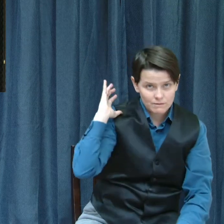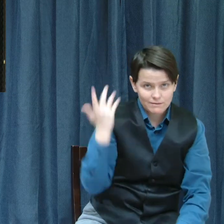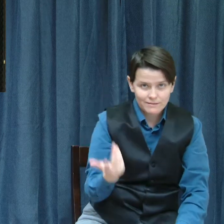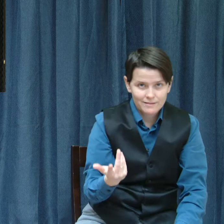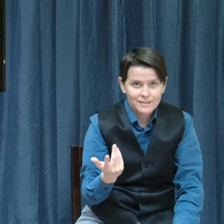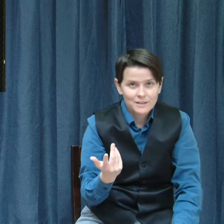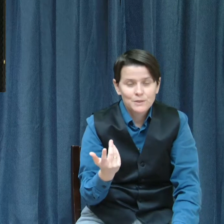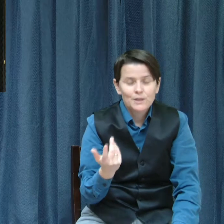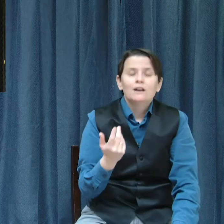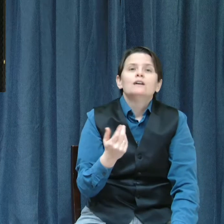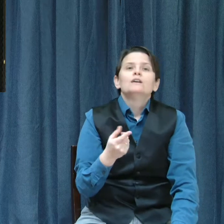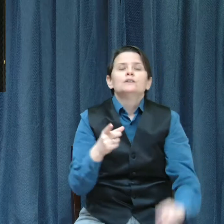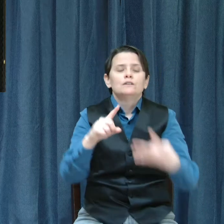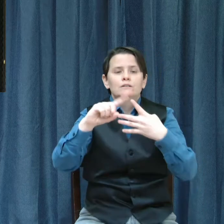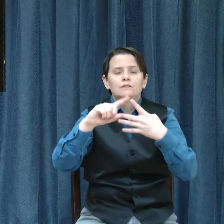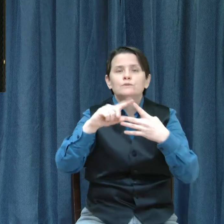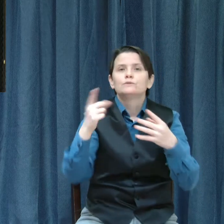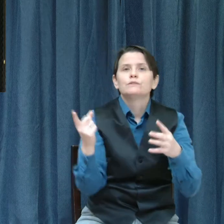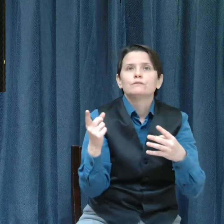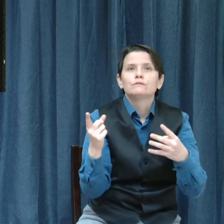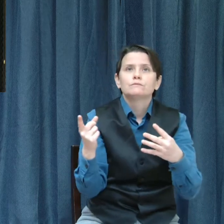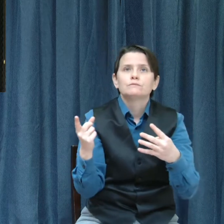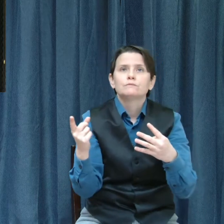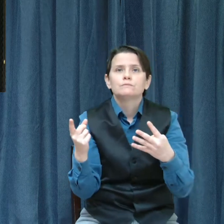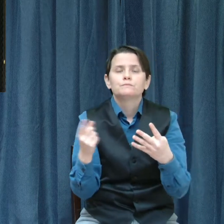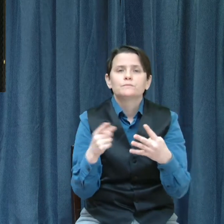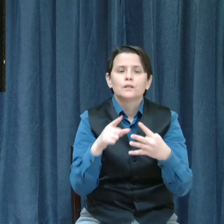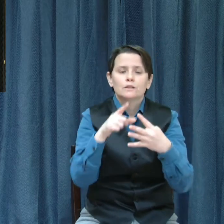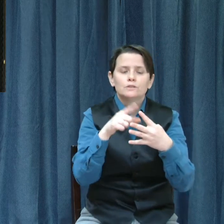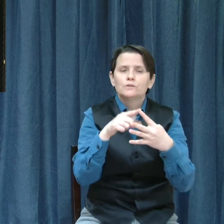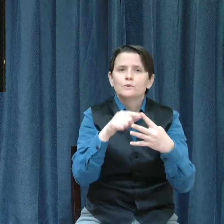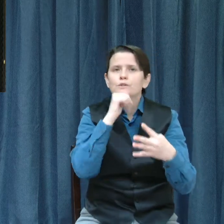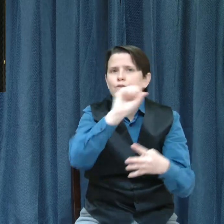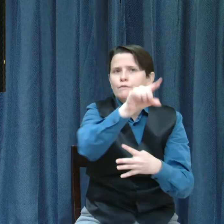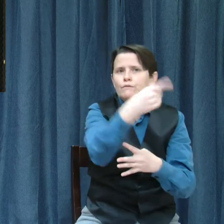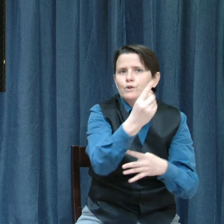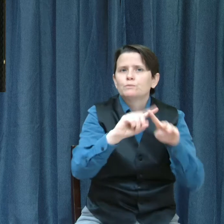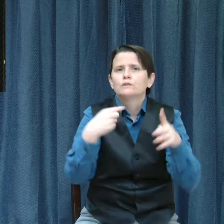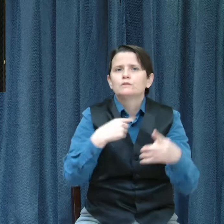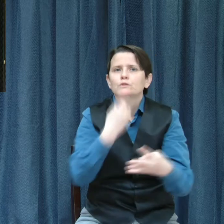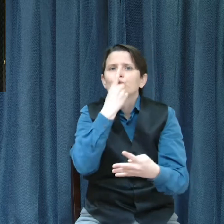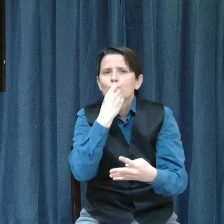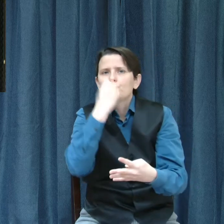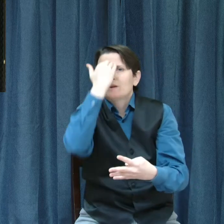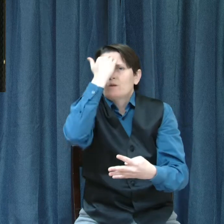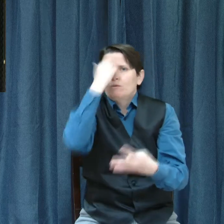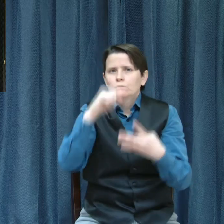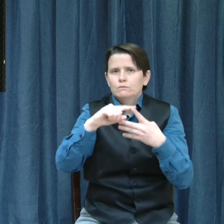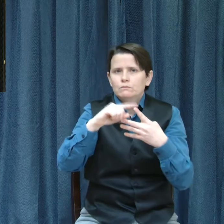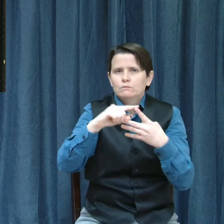But she was the first one. She wasn't the first one. She's who we know, right? And what we know about her is she was